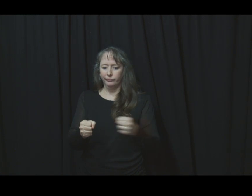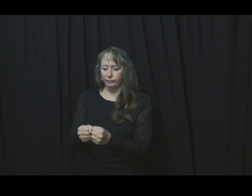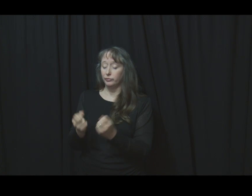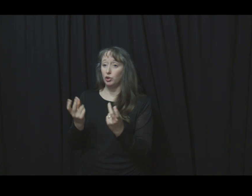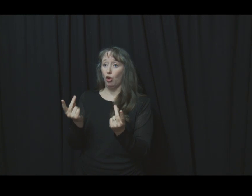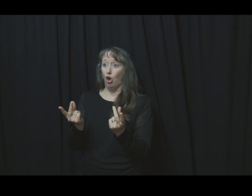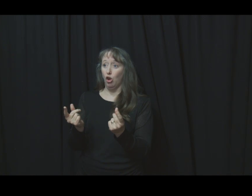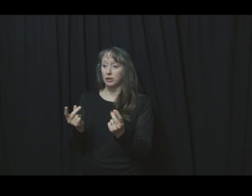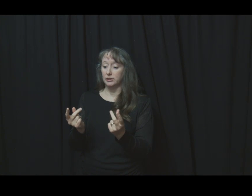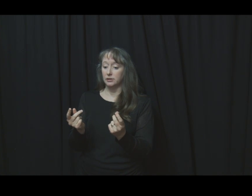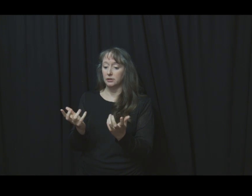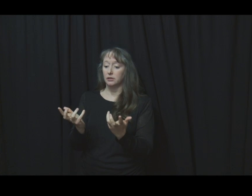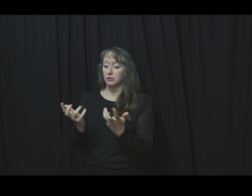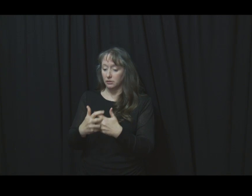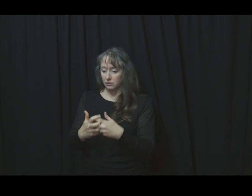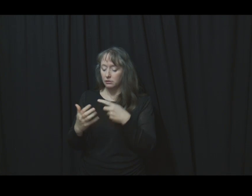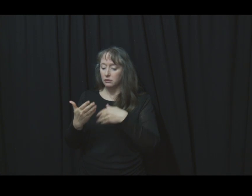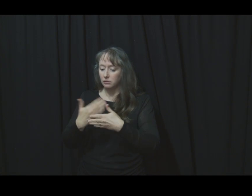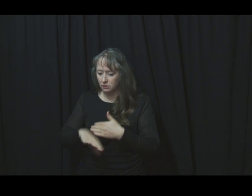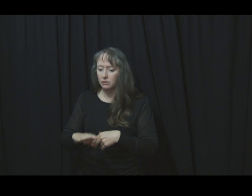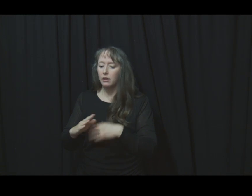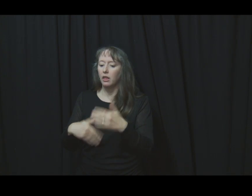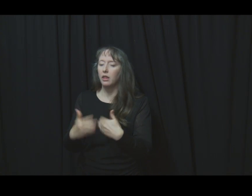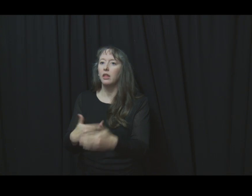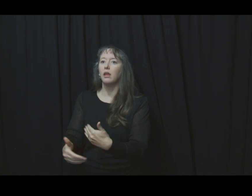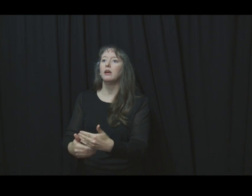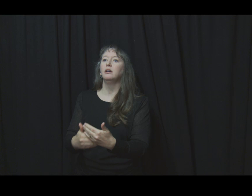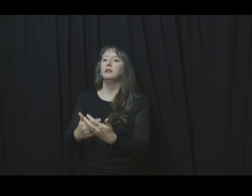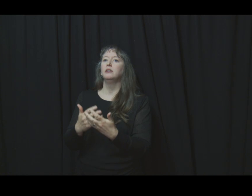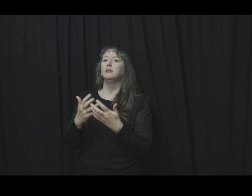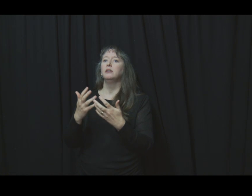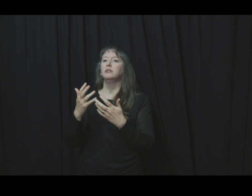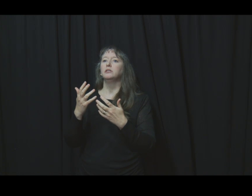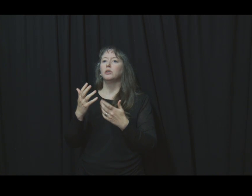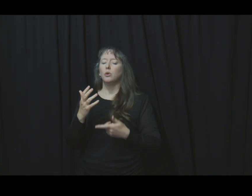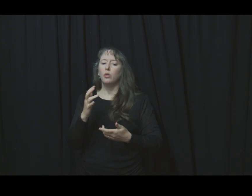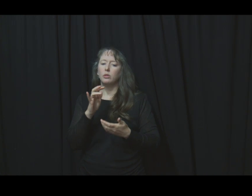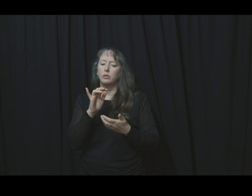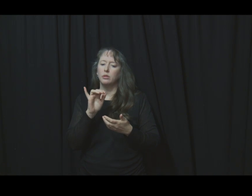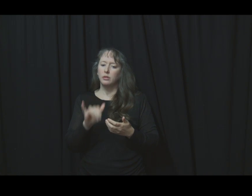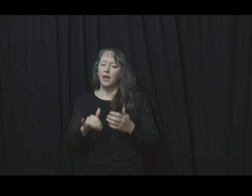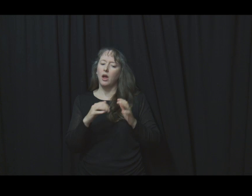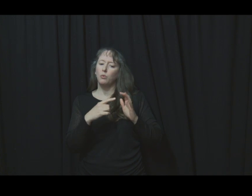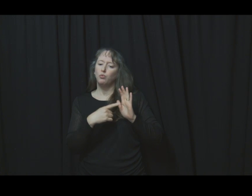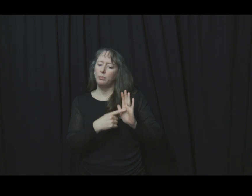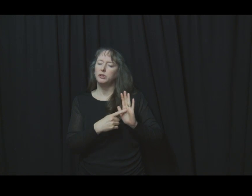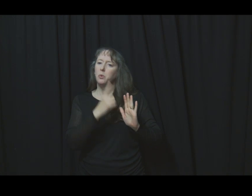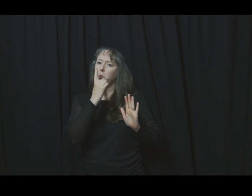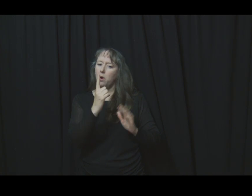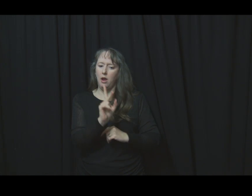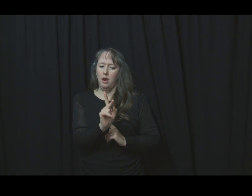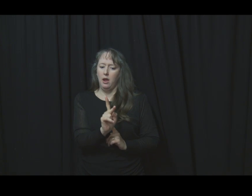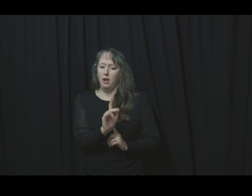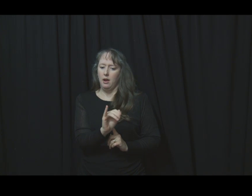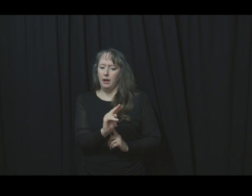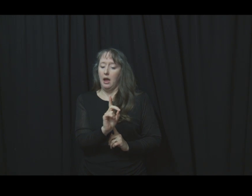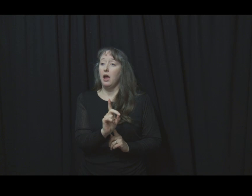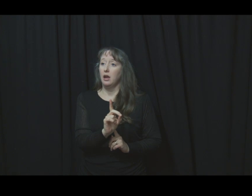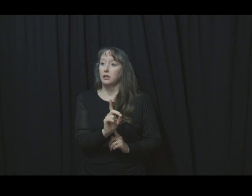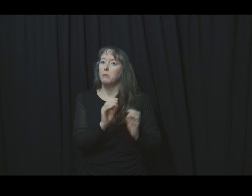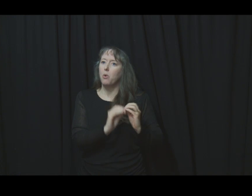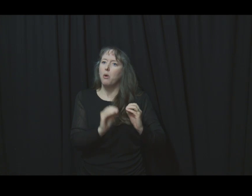you can look at all the papers around the world and you can connect them all together and say that obviously represents one kind. In fact, as they've been doing that research,